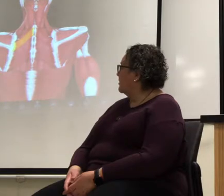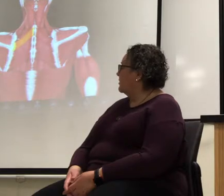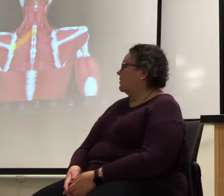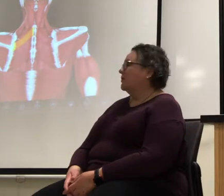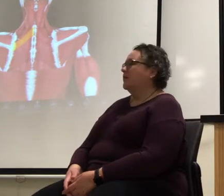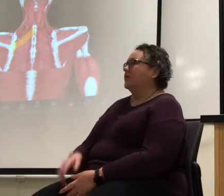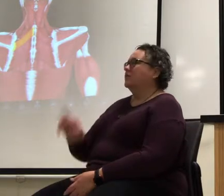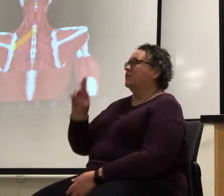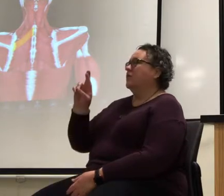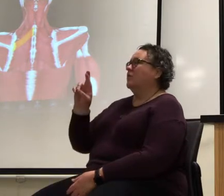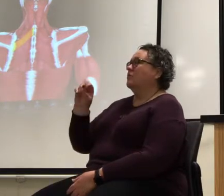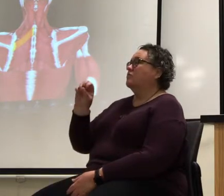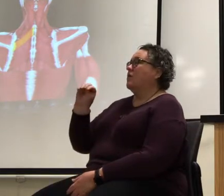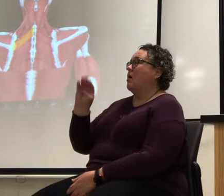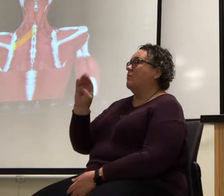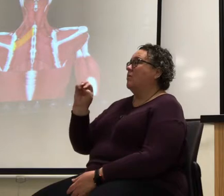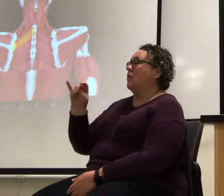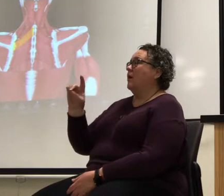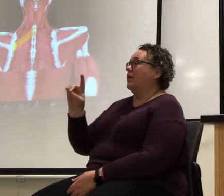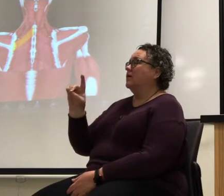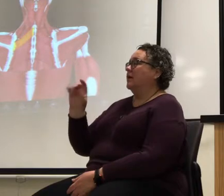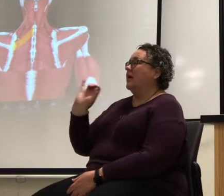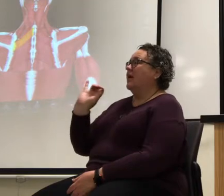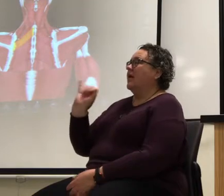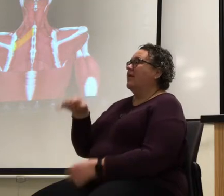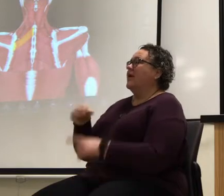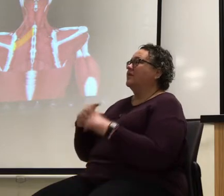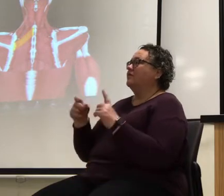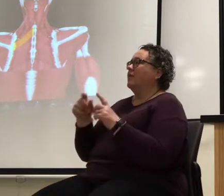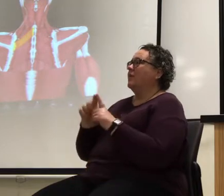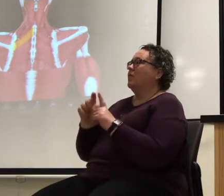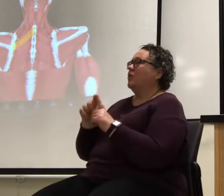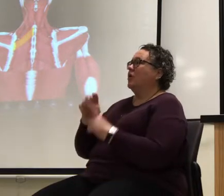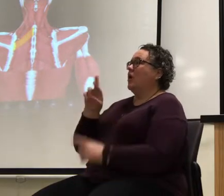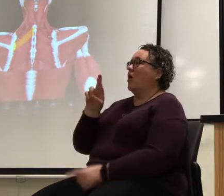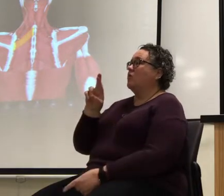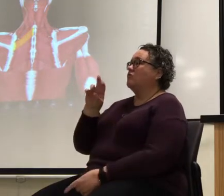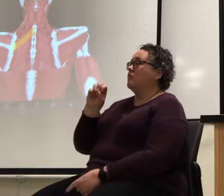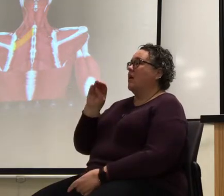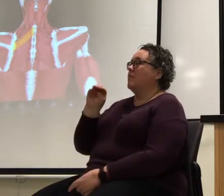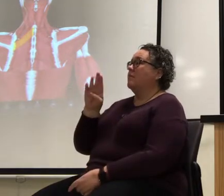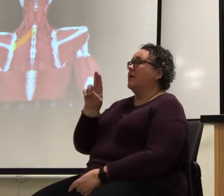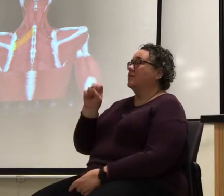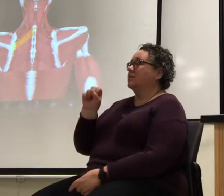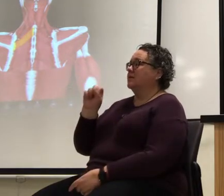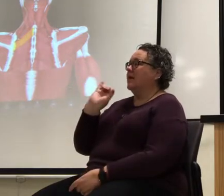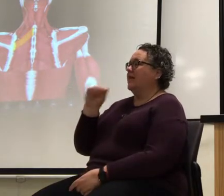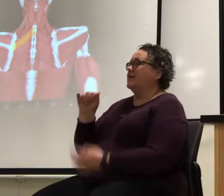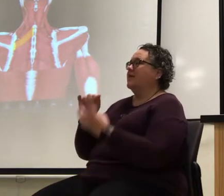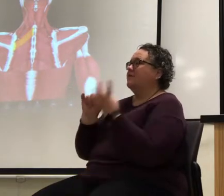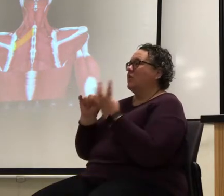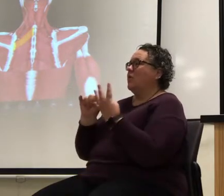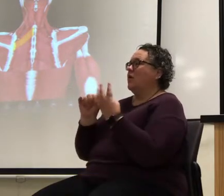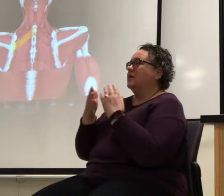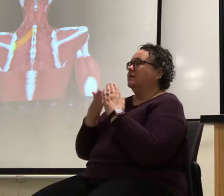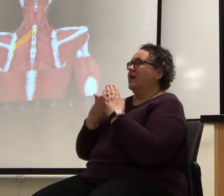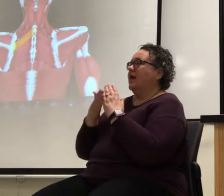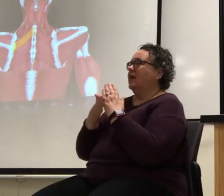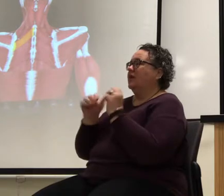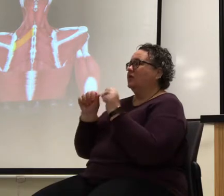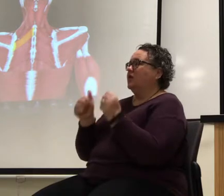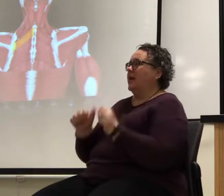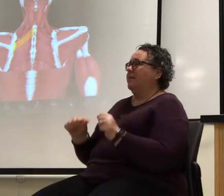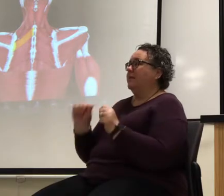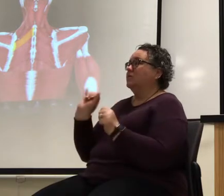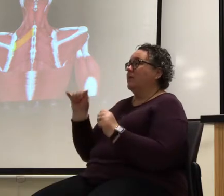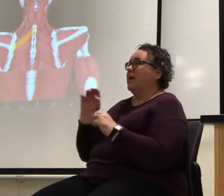So rhomboid is the derivation of the word rhombus. It's a four-sided shape. So the muscle is named for